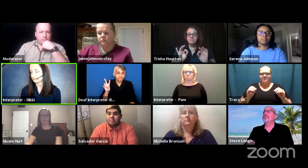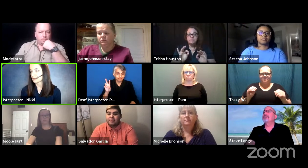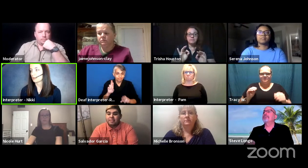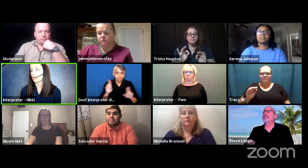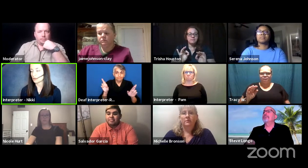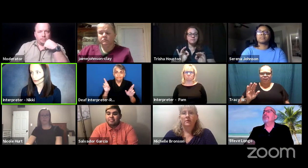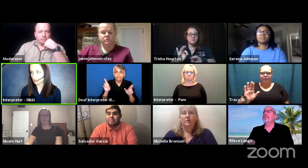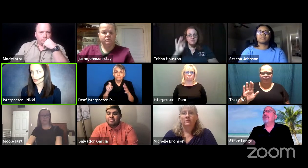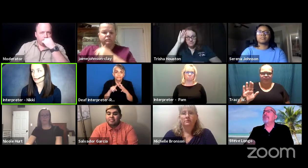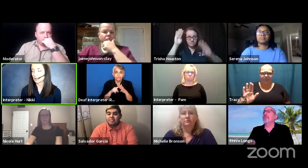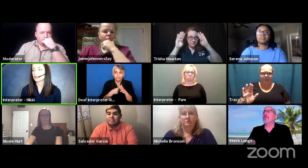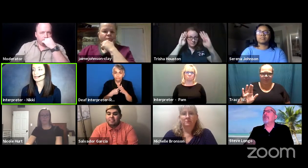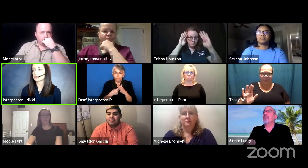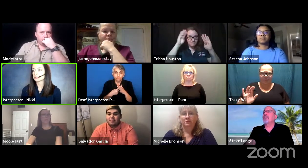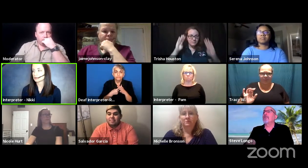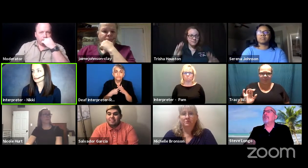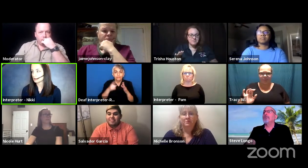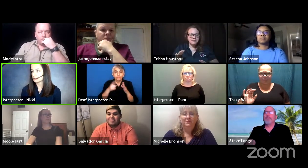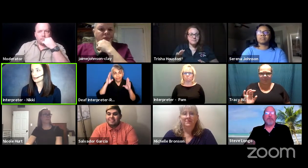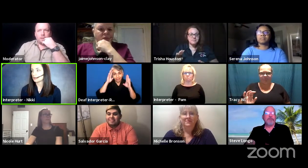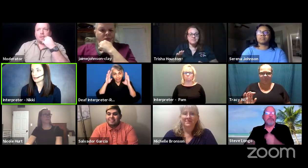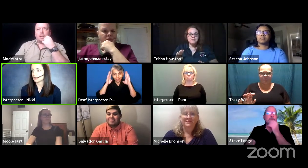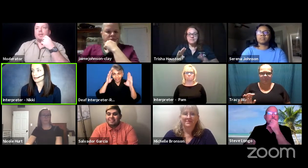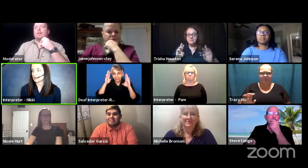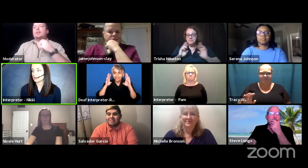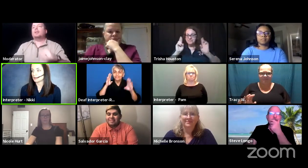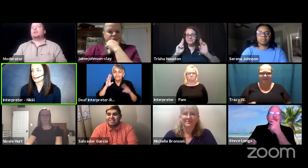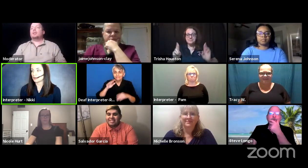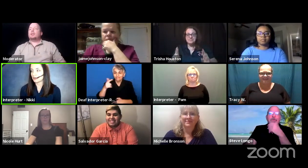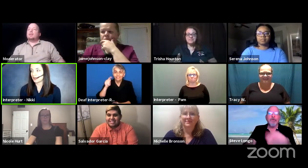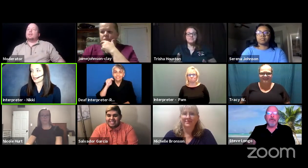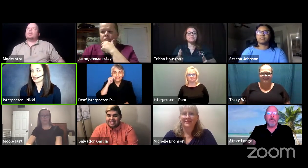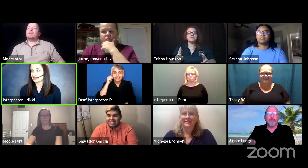We have the go-ahead from Alex. All right.